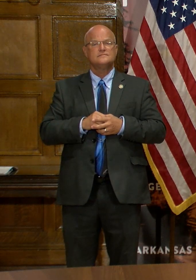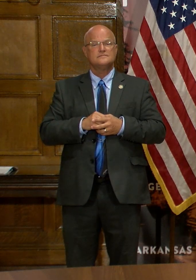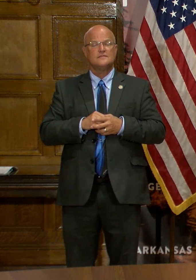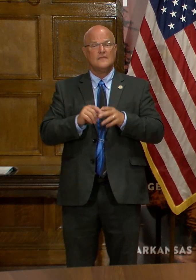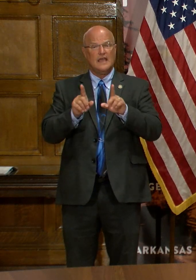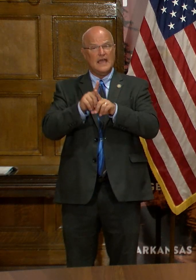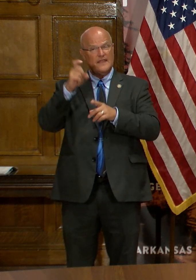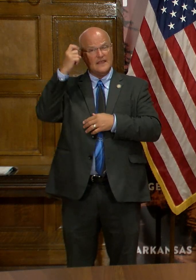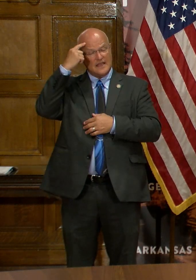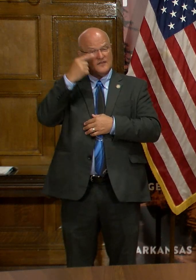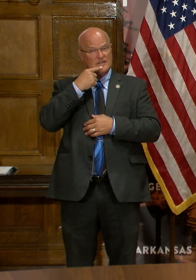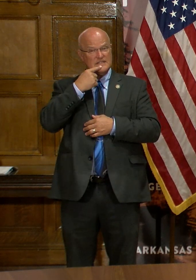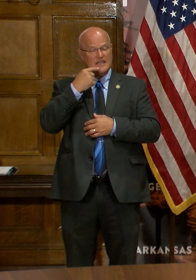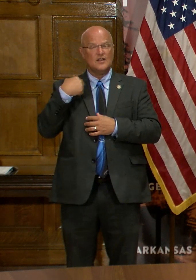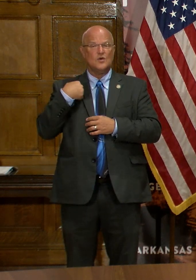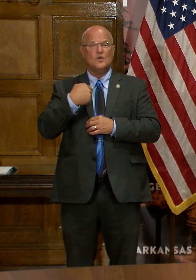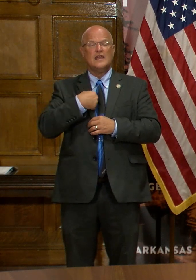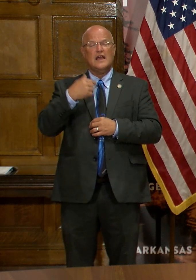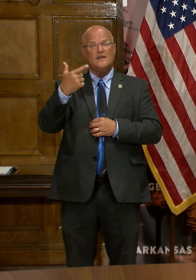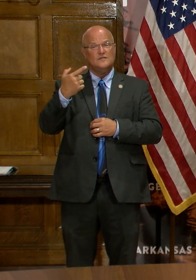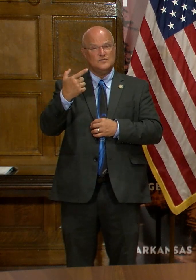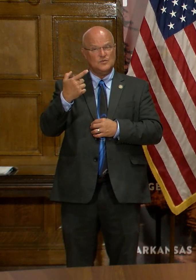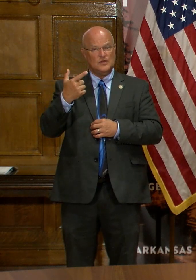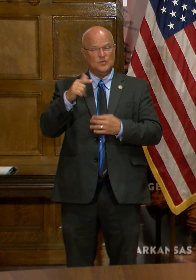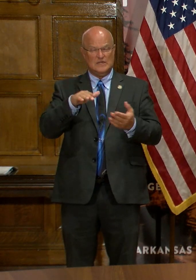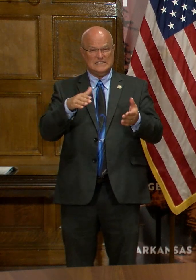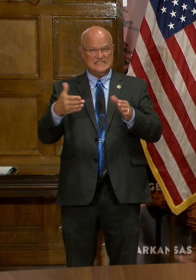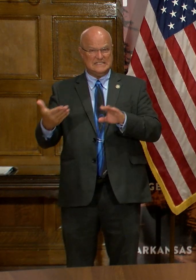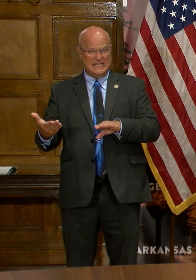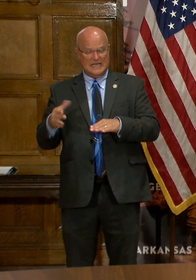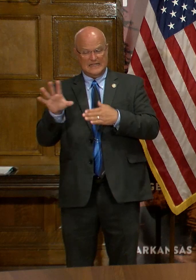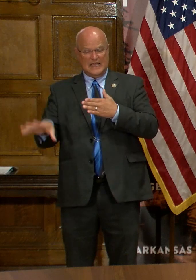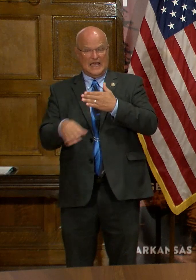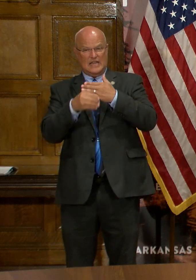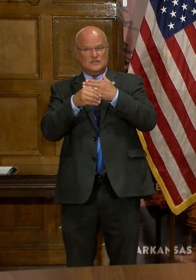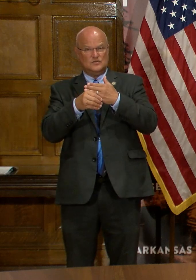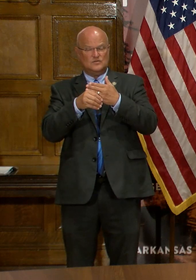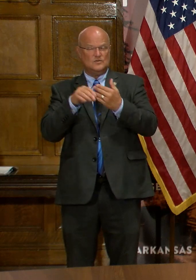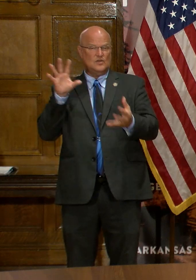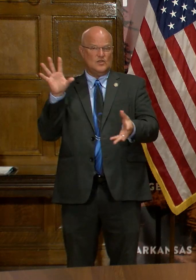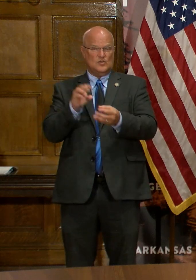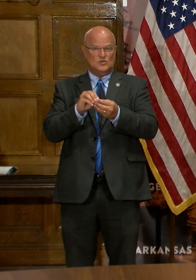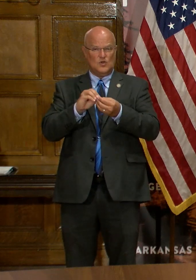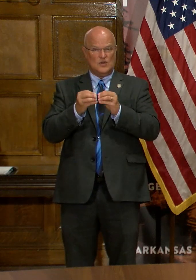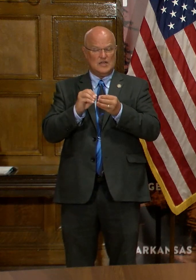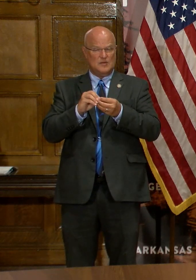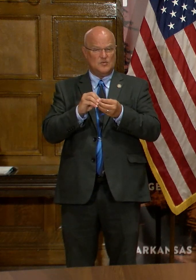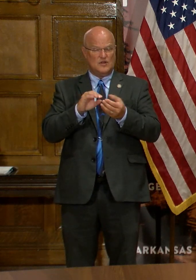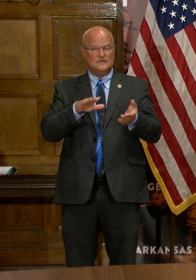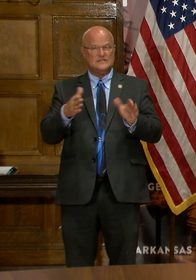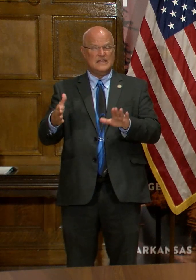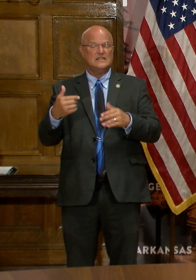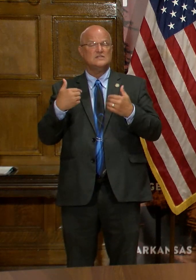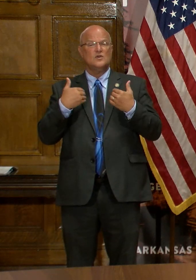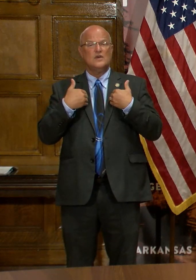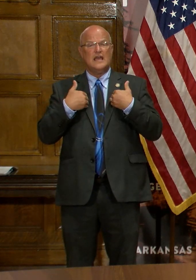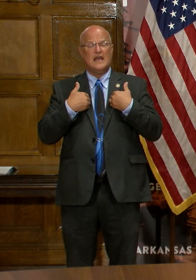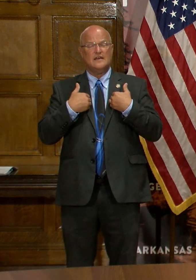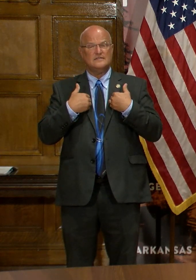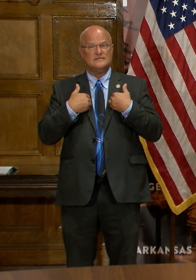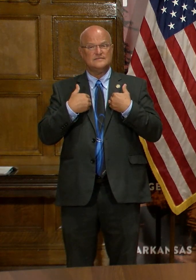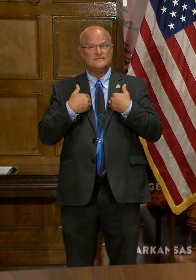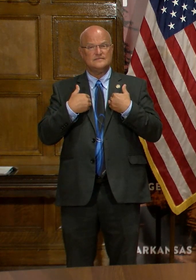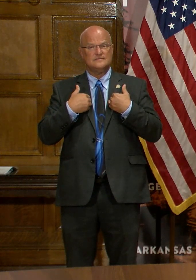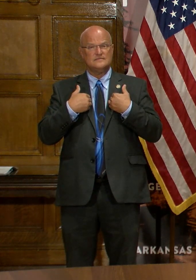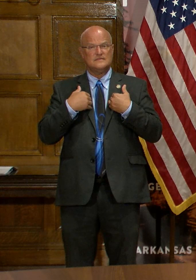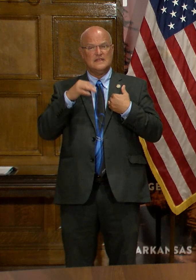As the Governor mentioned, we had 21 deaths added to the total from the prior days, so we have a total